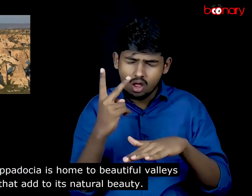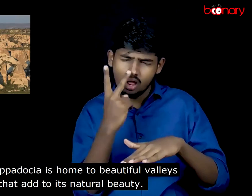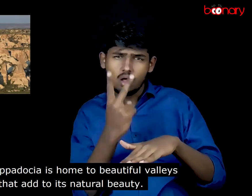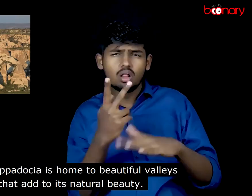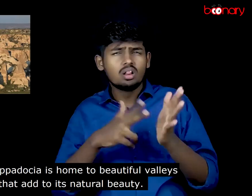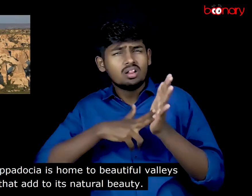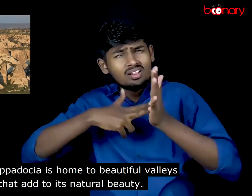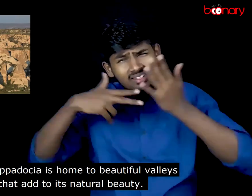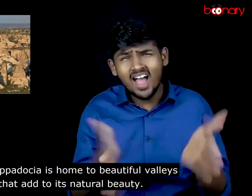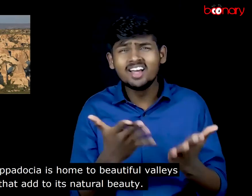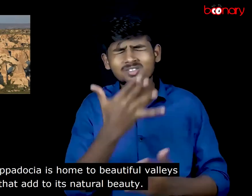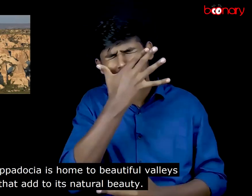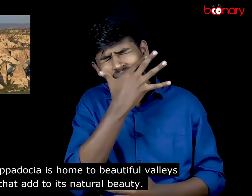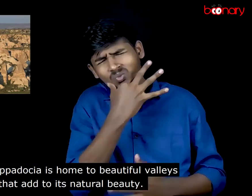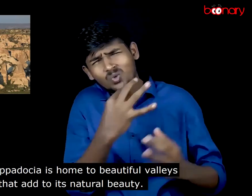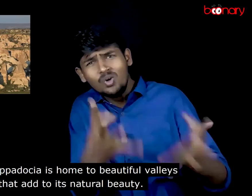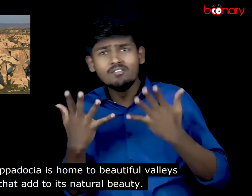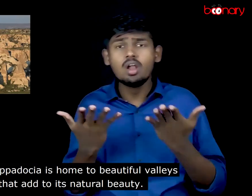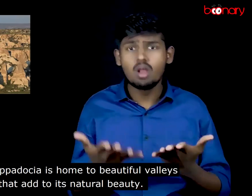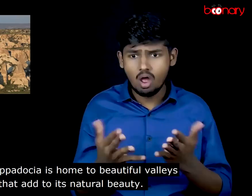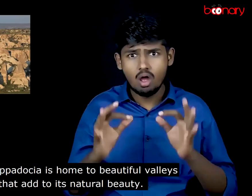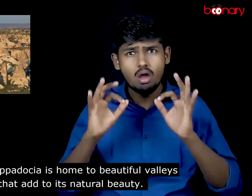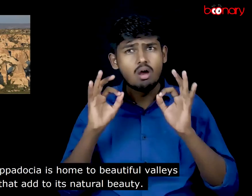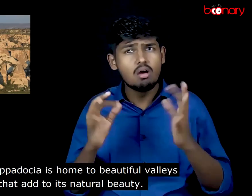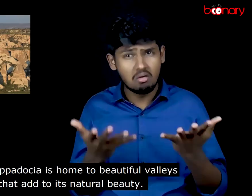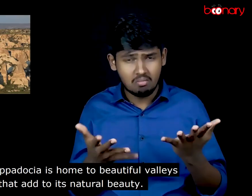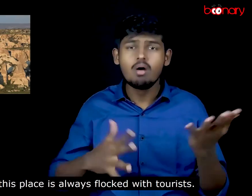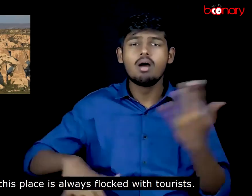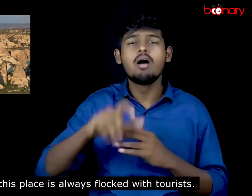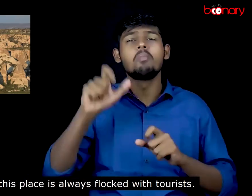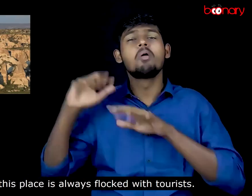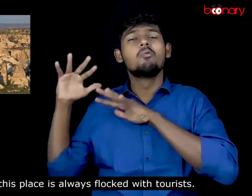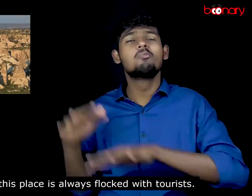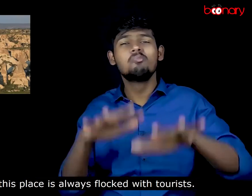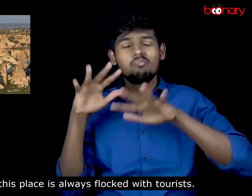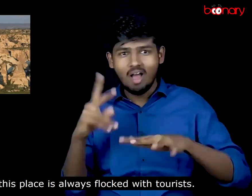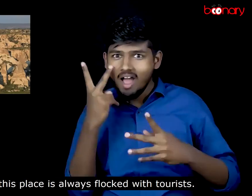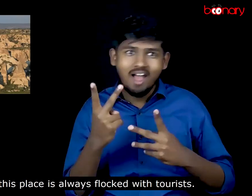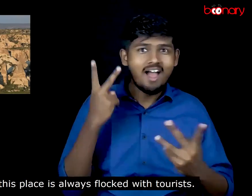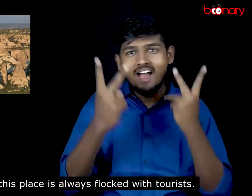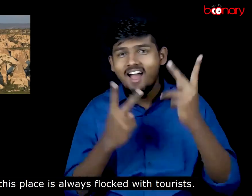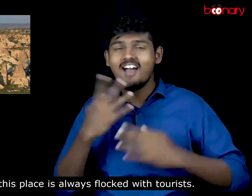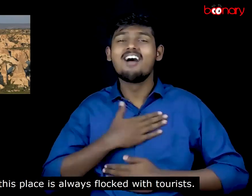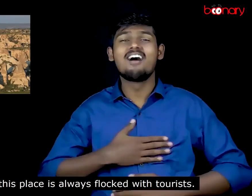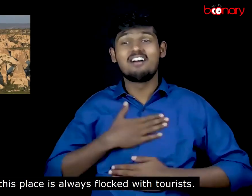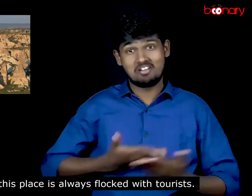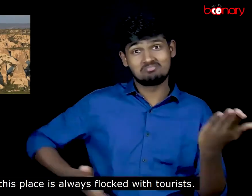beautiful valleys that add to its natural beauty. No wonder this place is always flocked